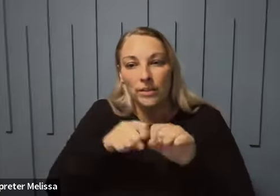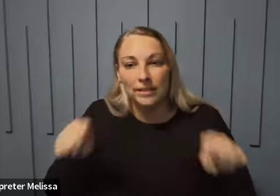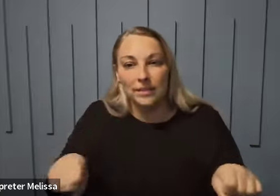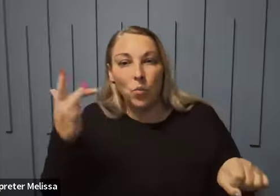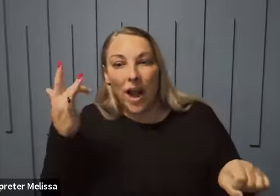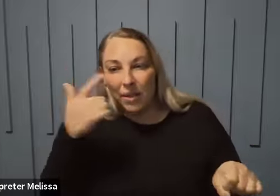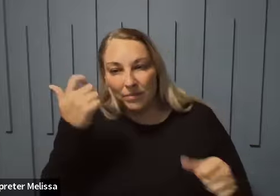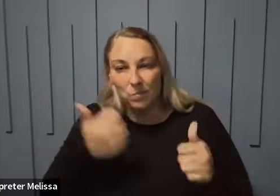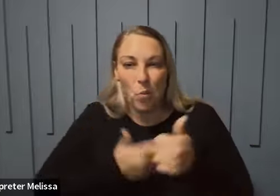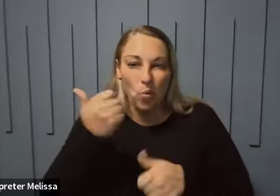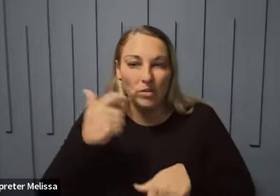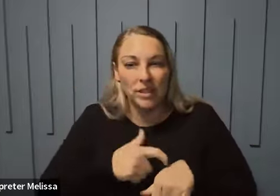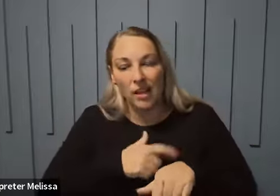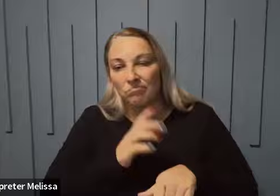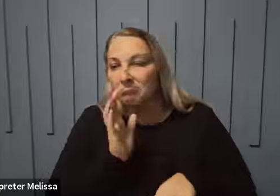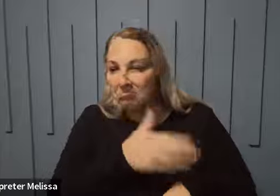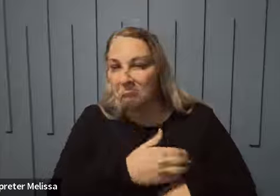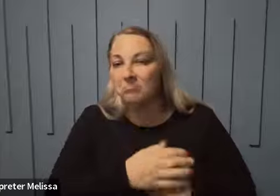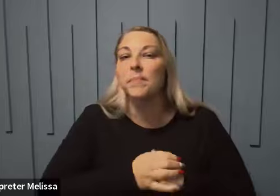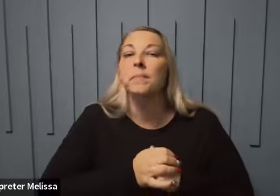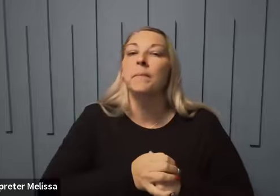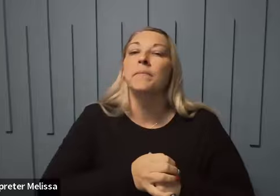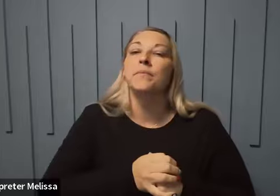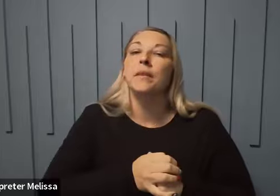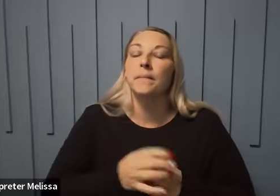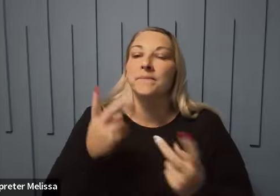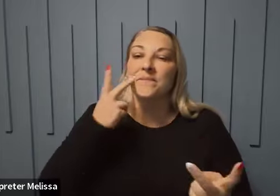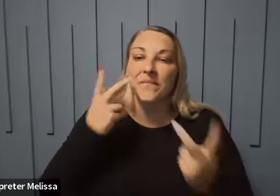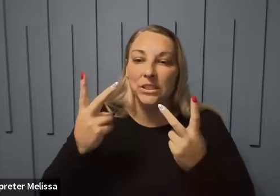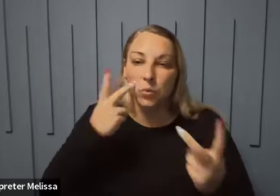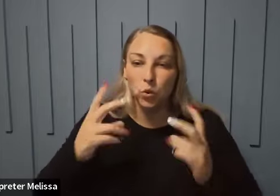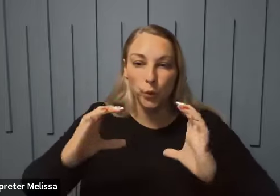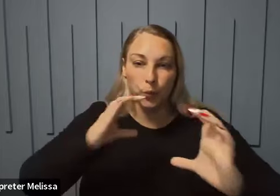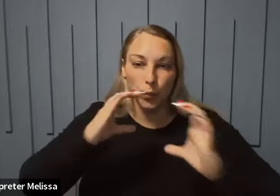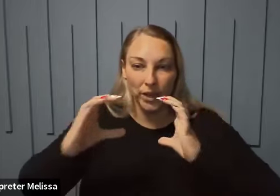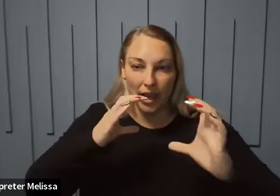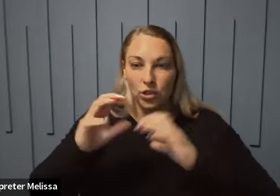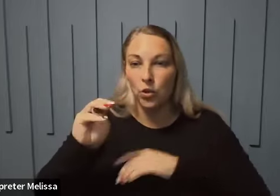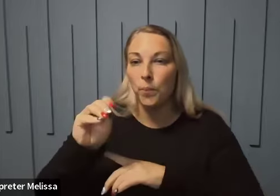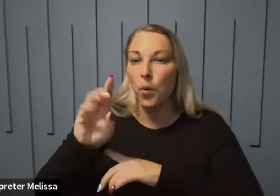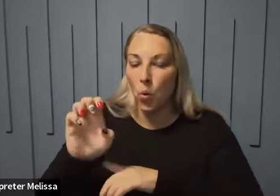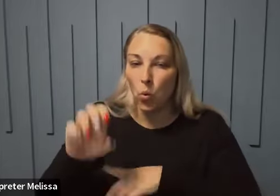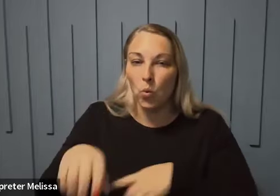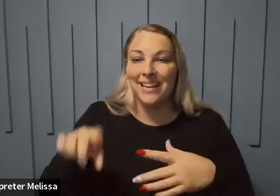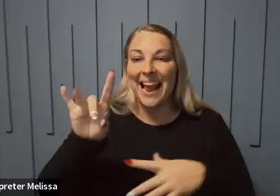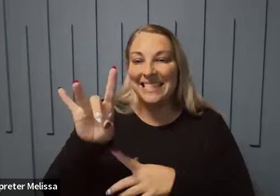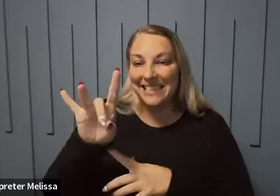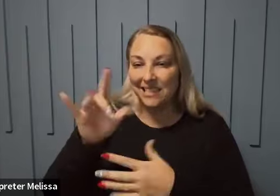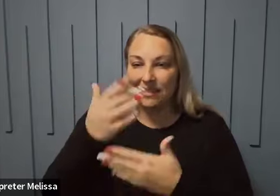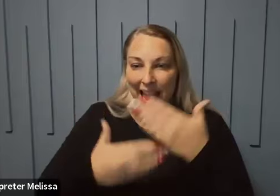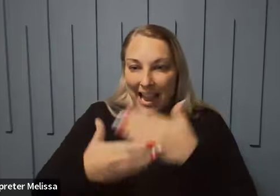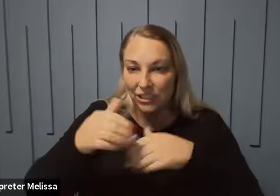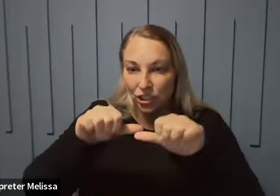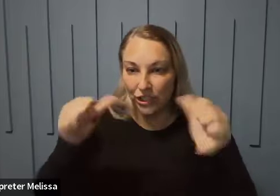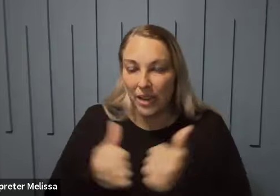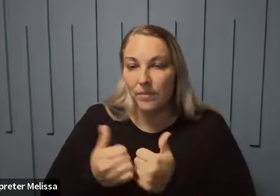kind of disregard it. But it is a visual communication mode that uses 8 hand shapes and 4 different